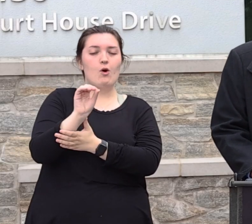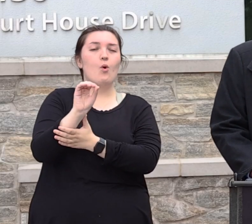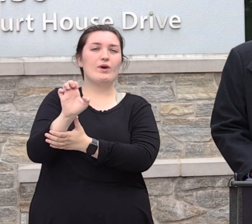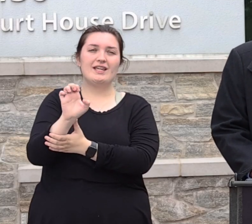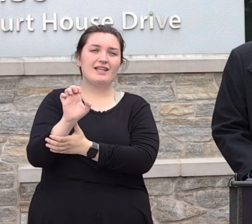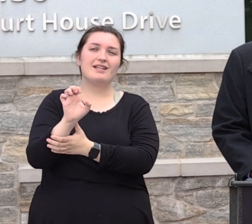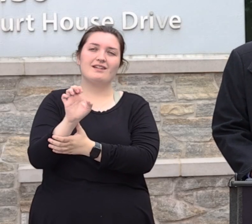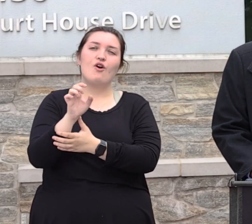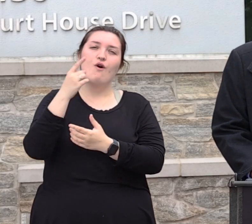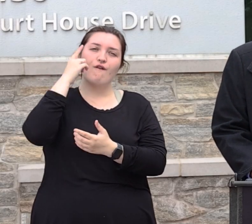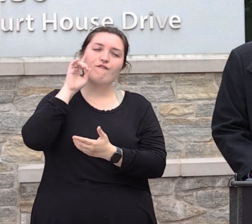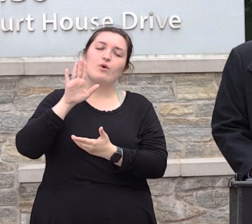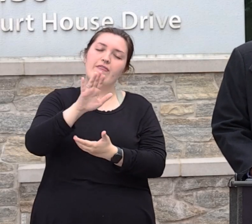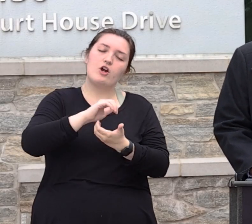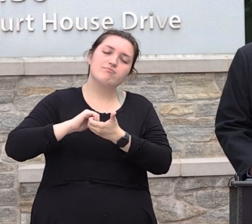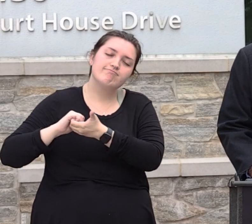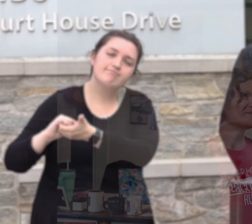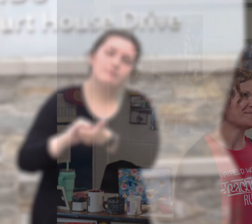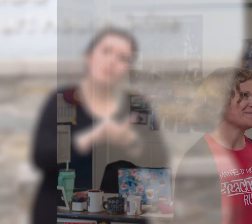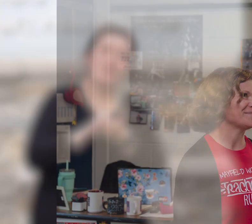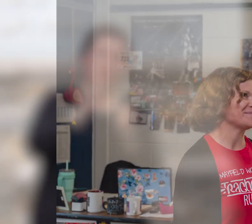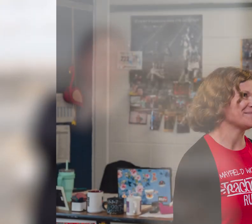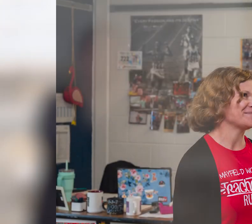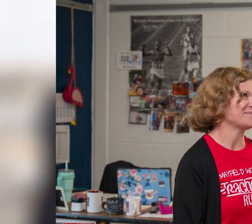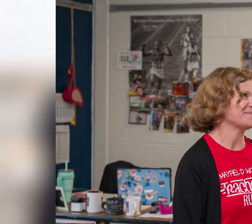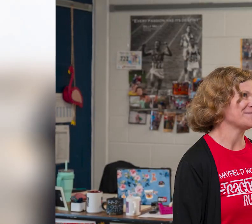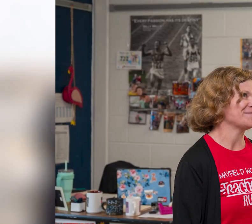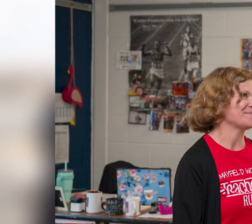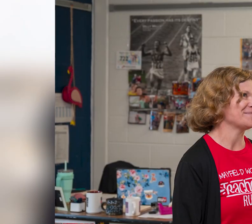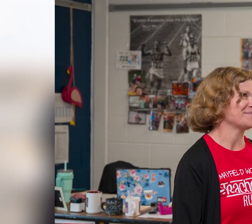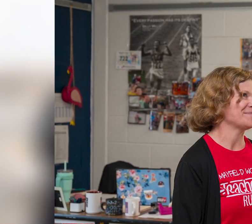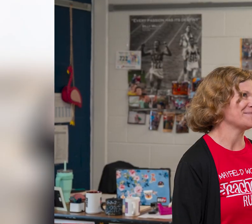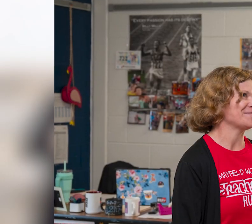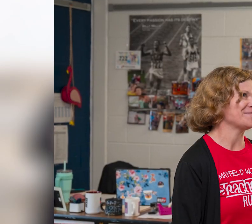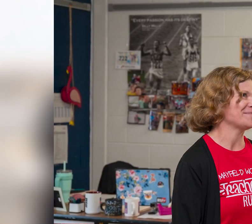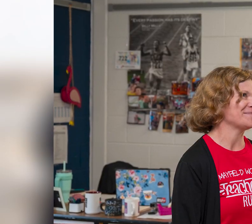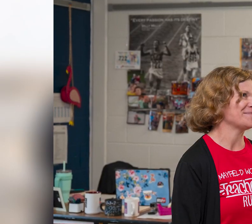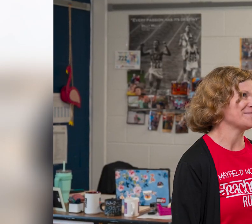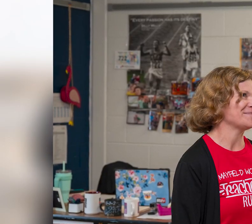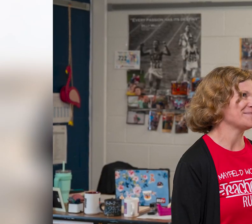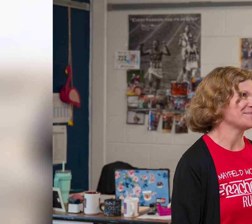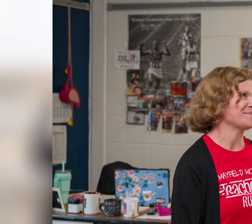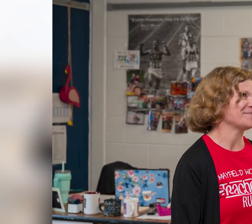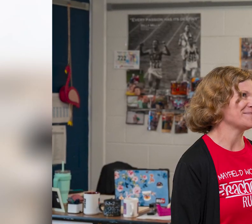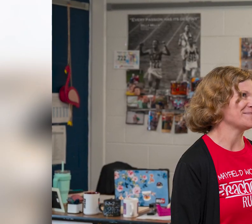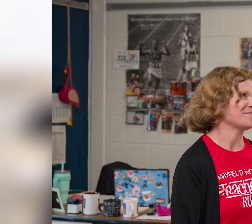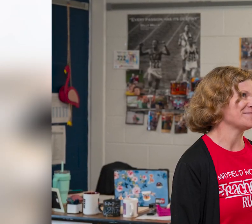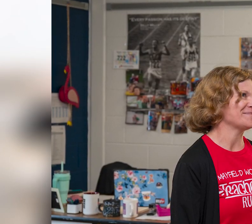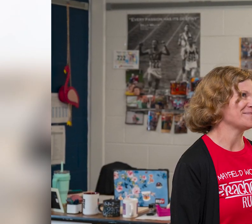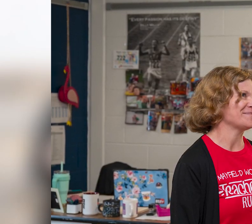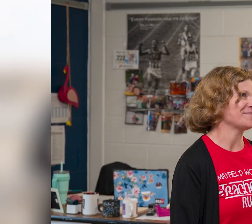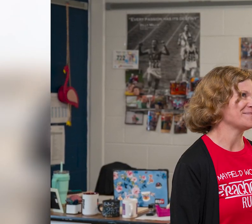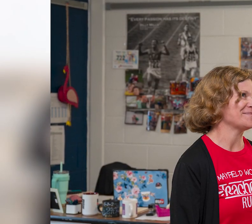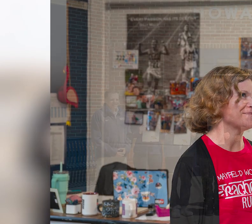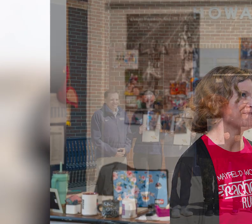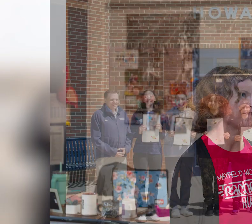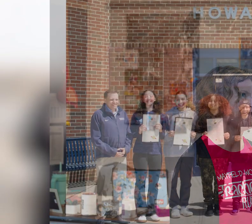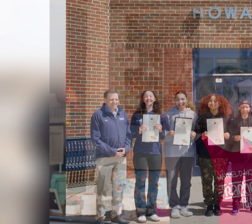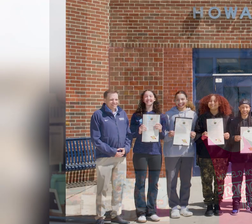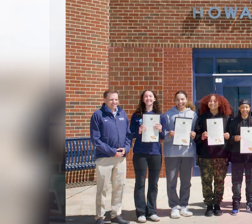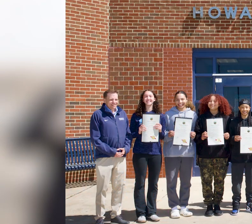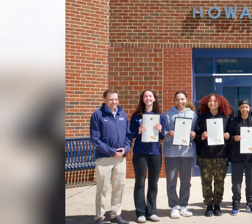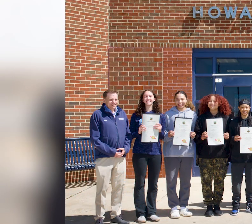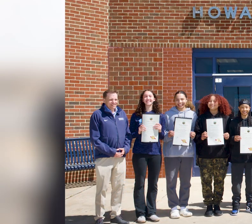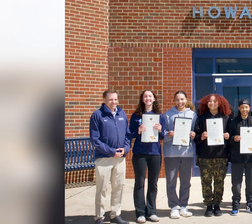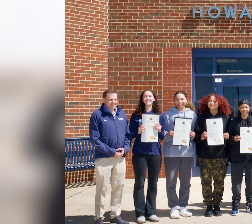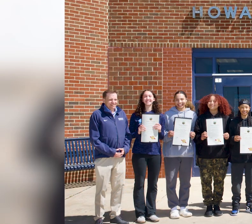process. And I'm especially grateful to our educators, school staff, parents, and students across Howard